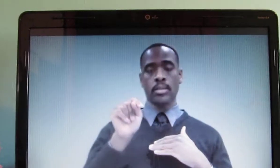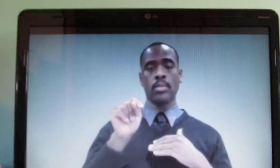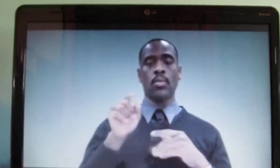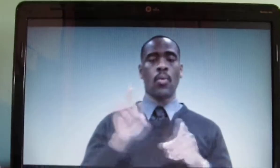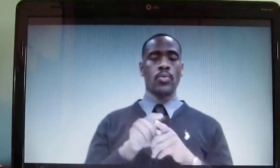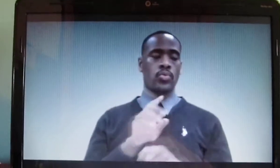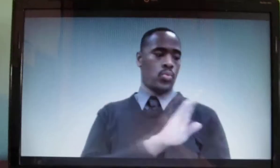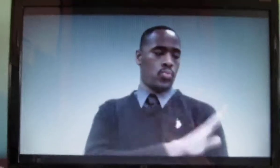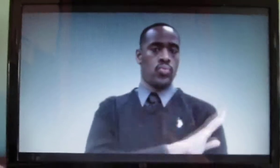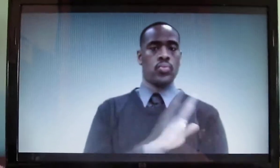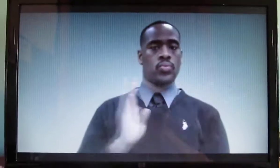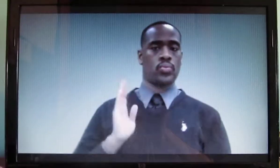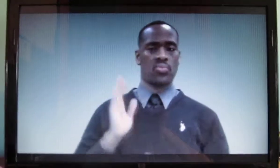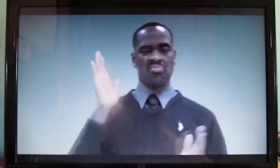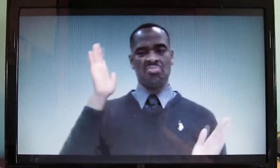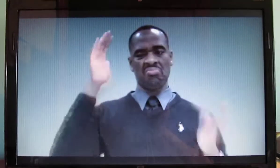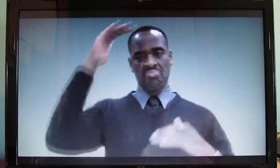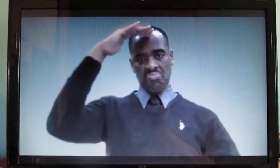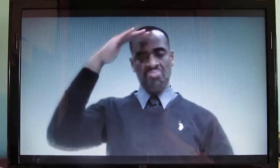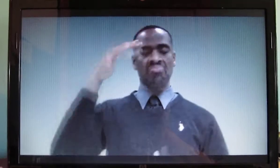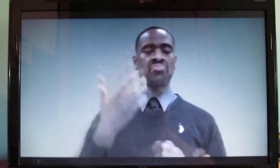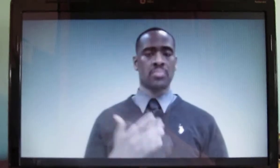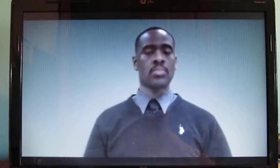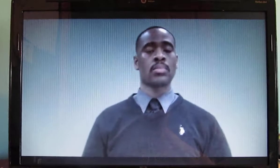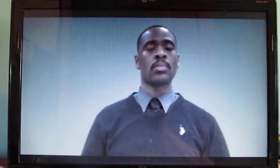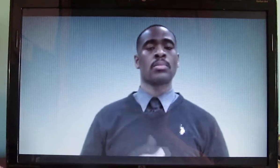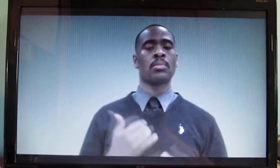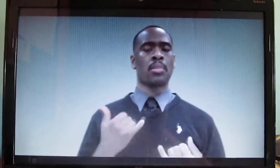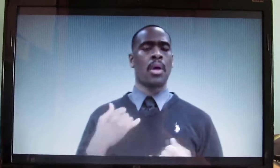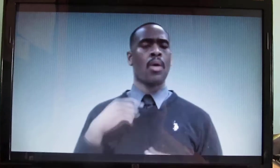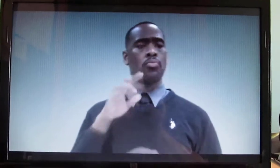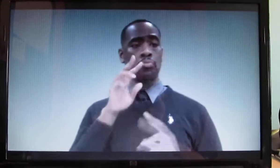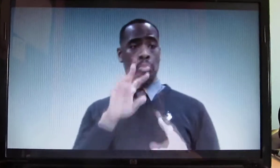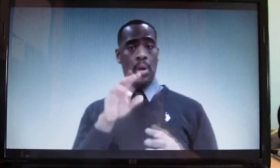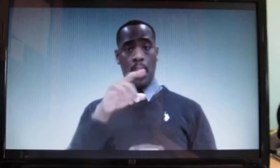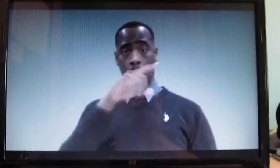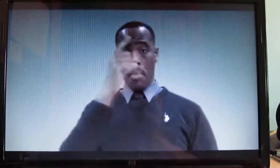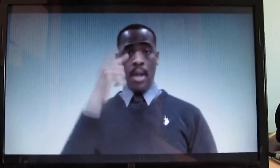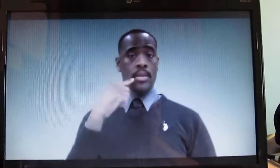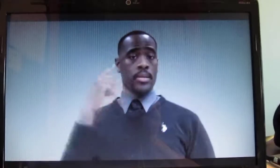waist, and then from shoulder to shoulder, a square.